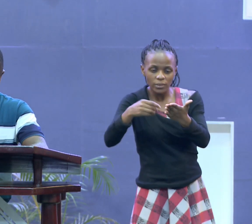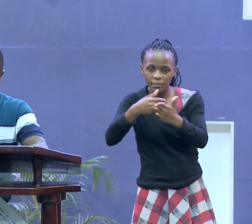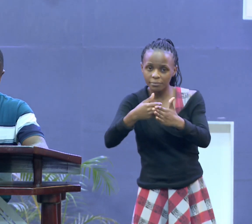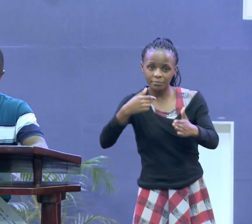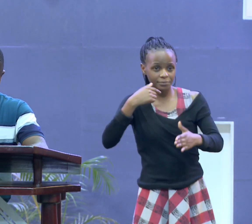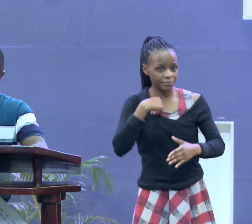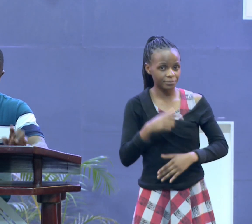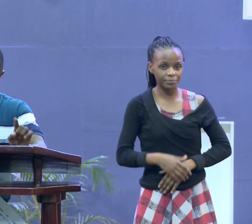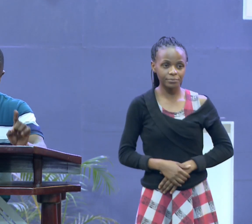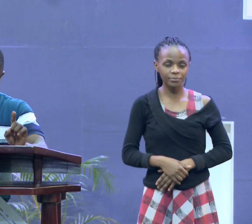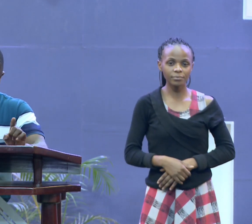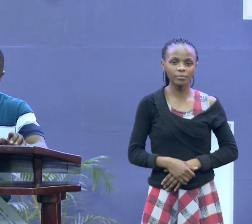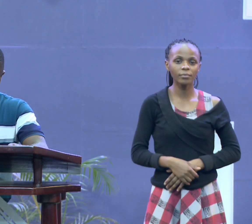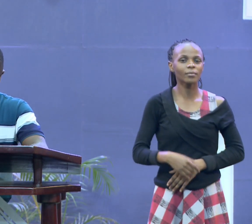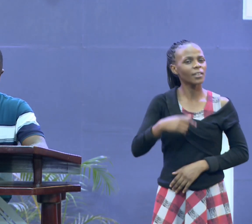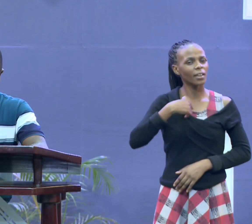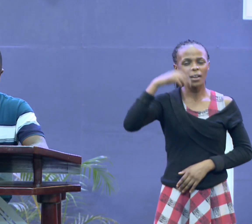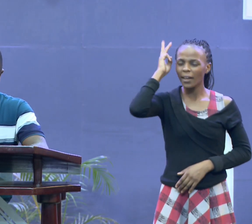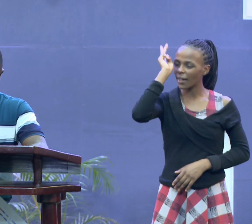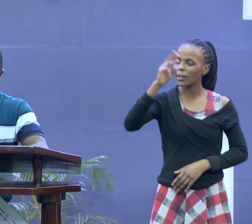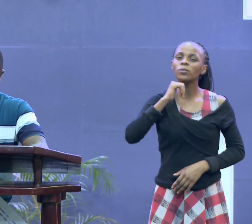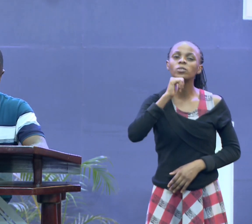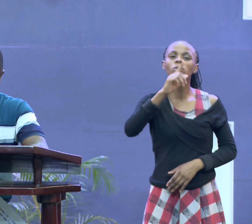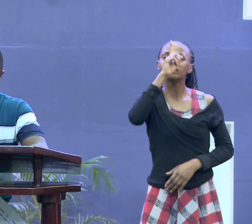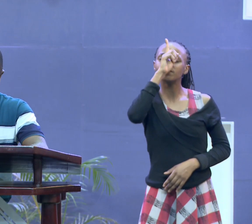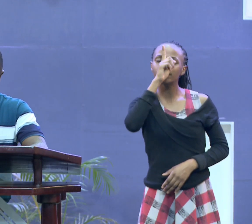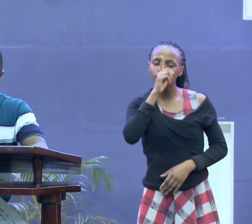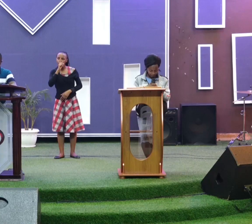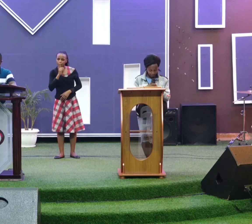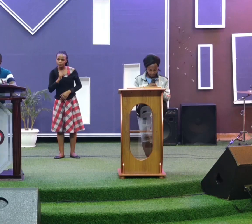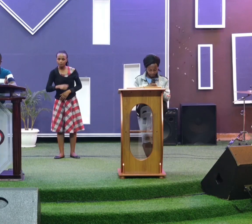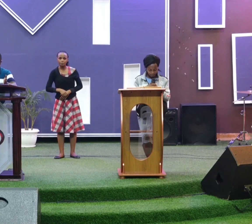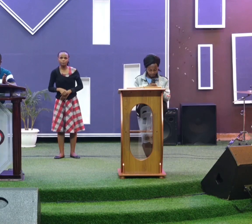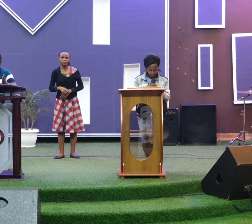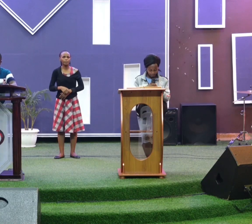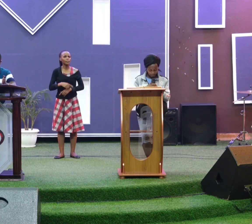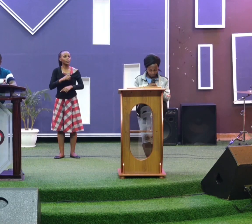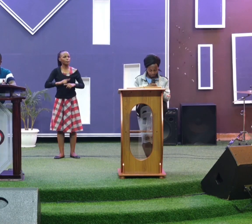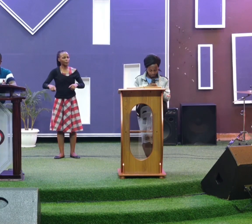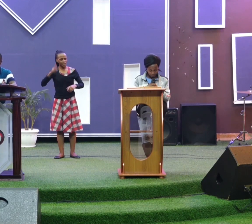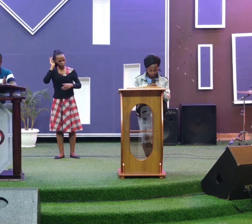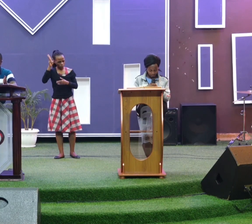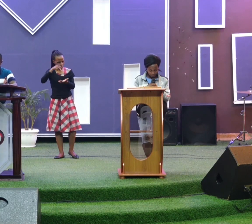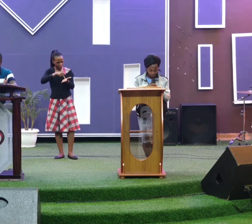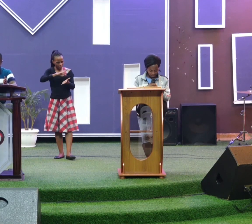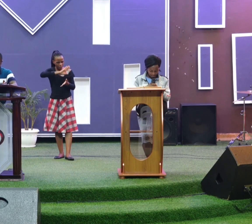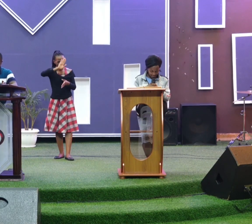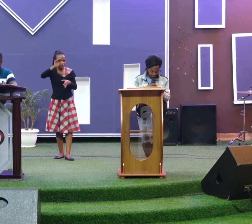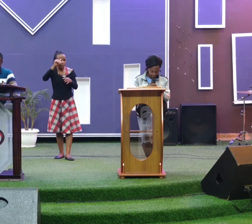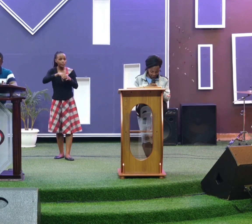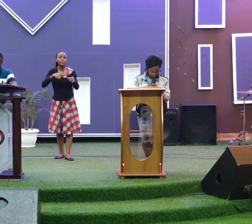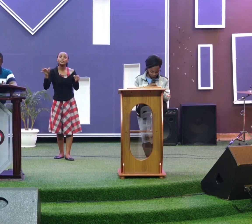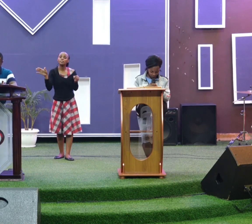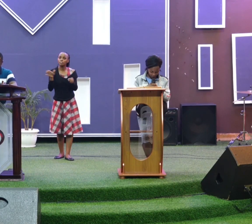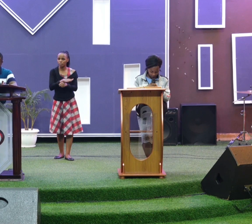mu maaso gange. I will not keep silent. Sirisirika. But will pay back in full.